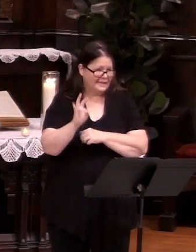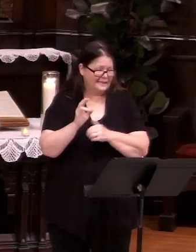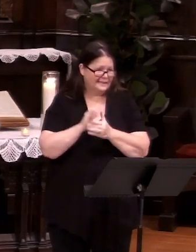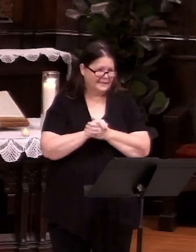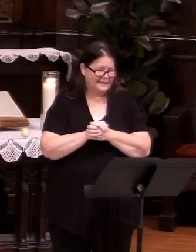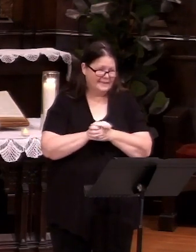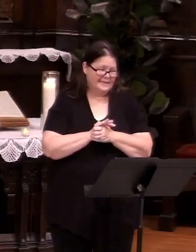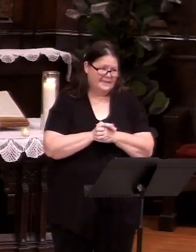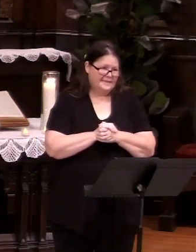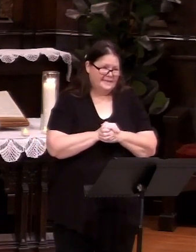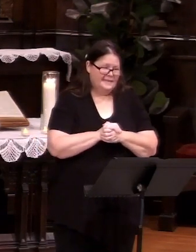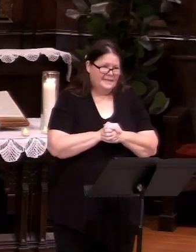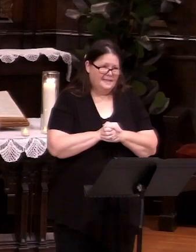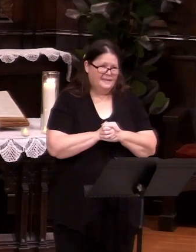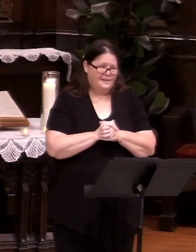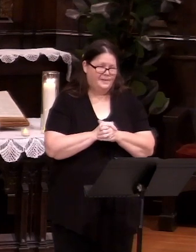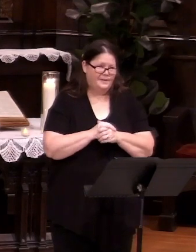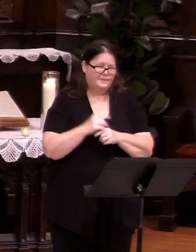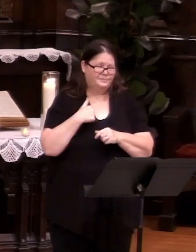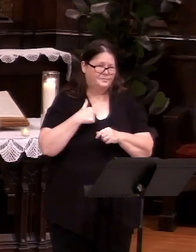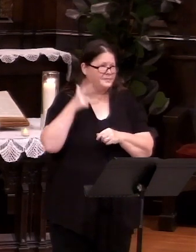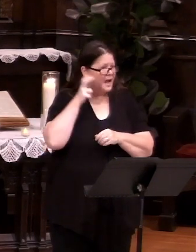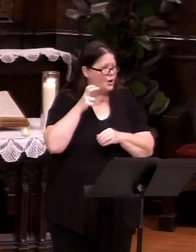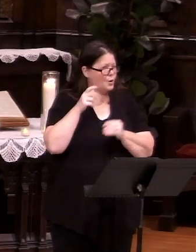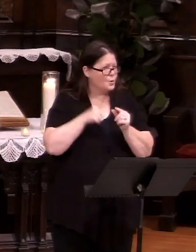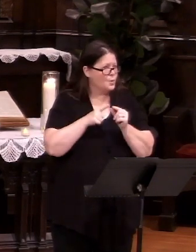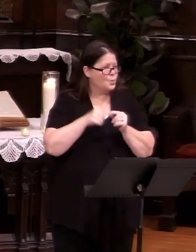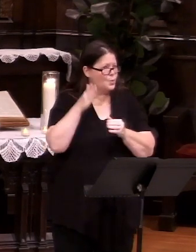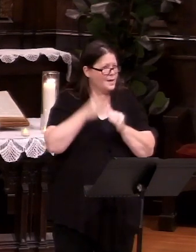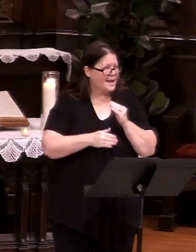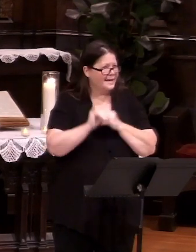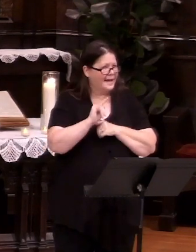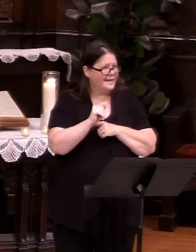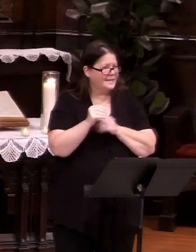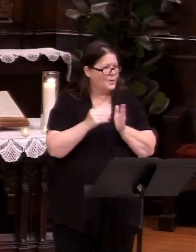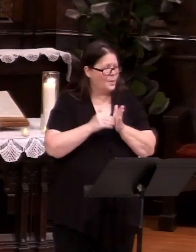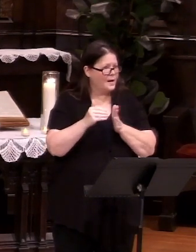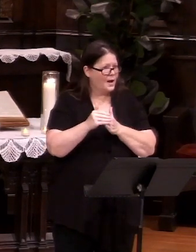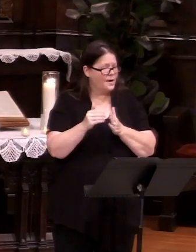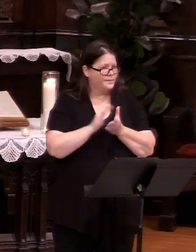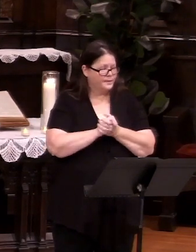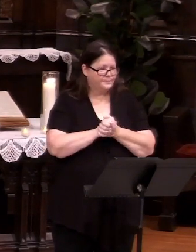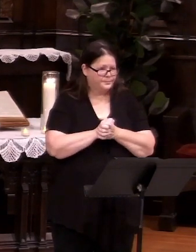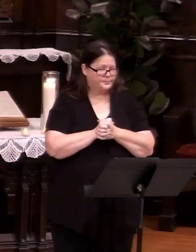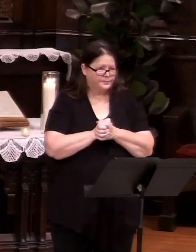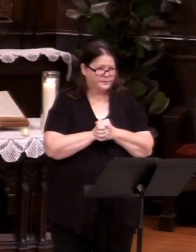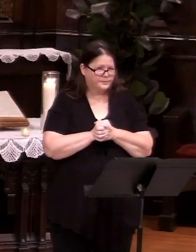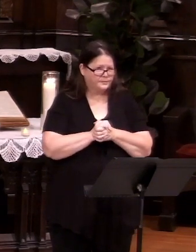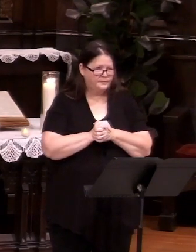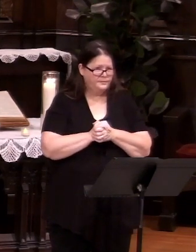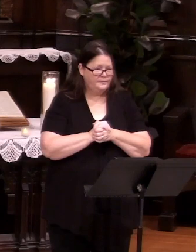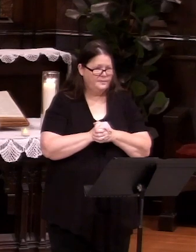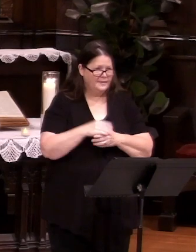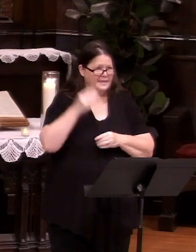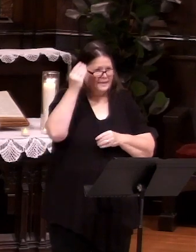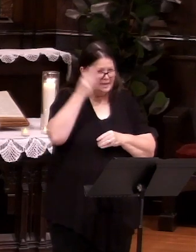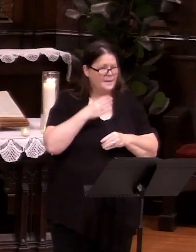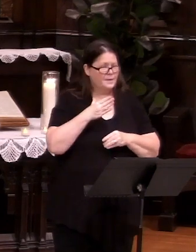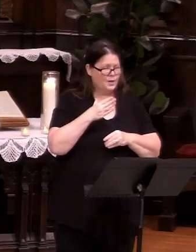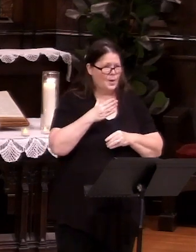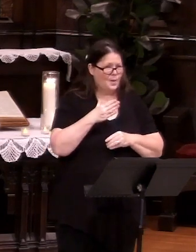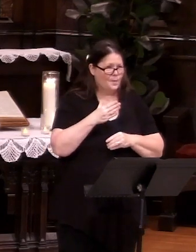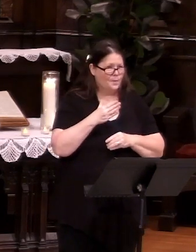the descriptor words for me were meant to let me know my place in that community, and